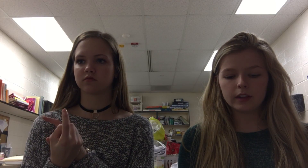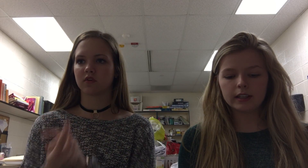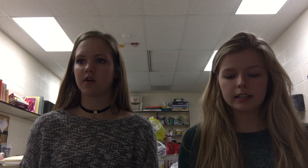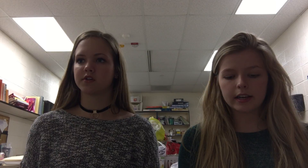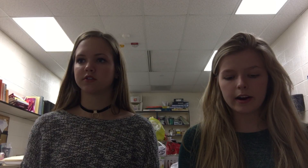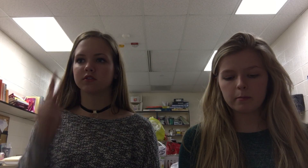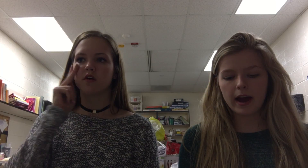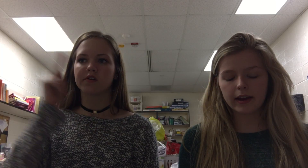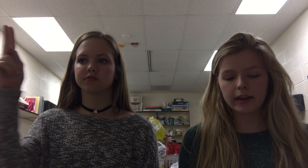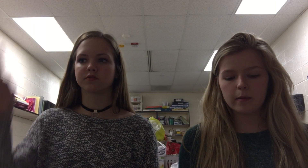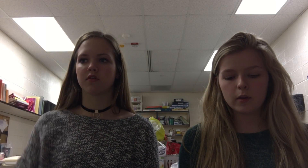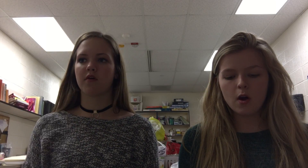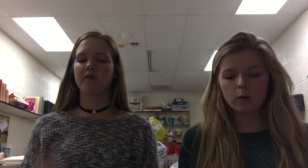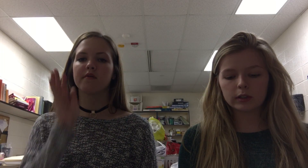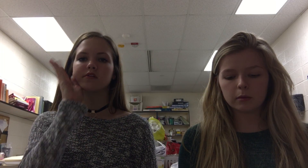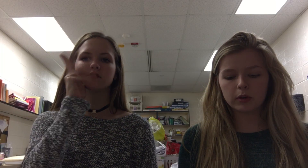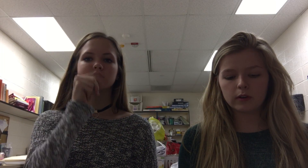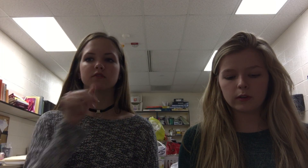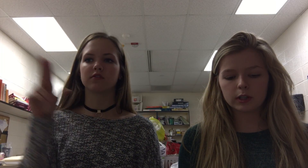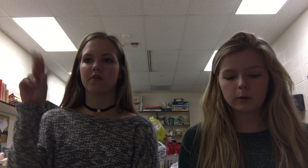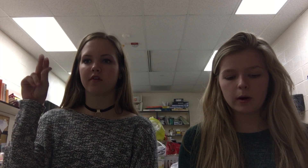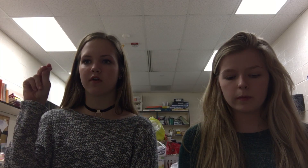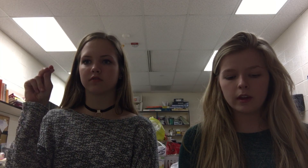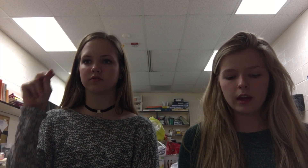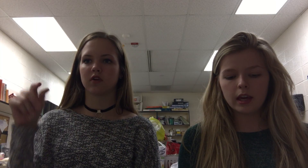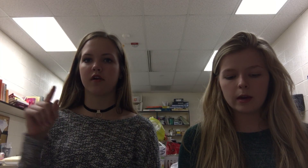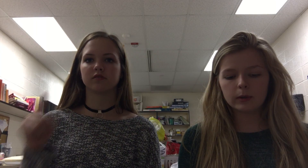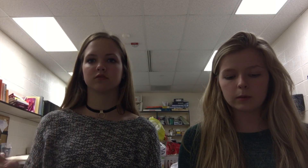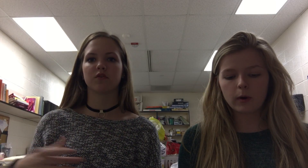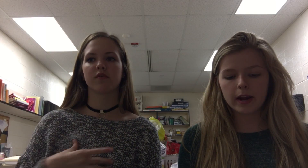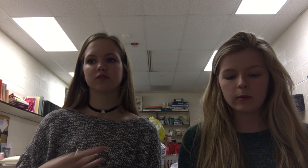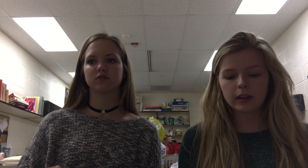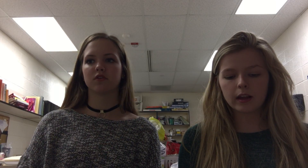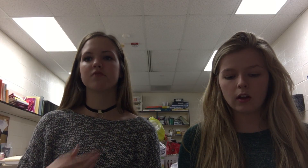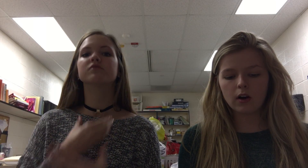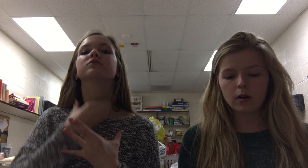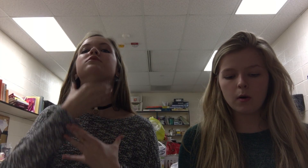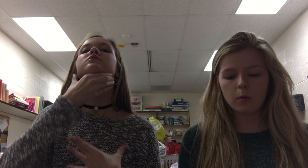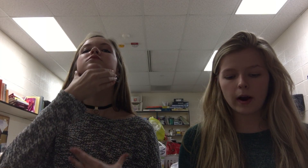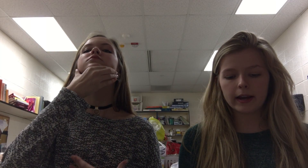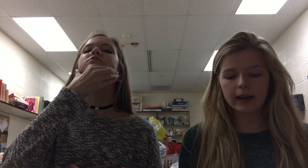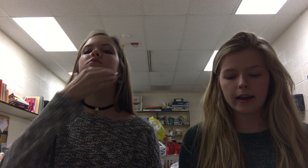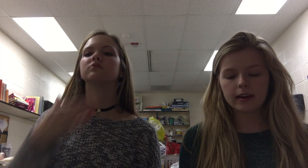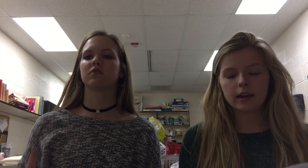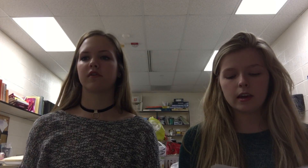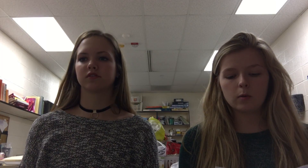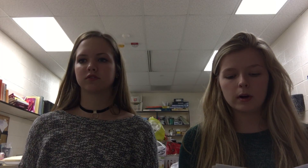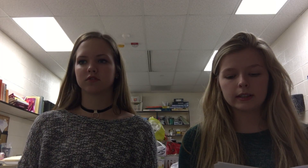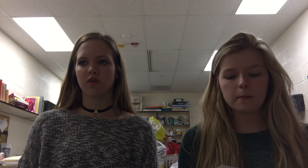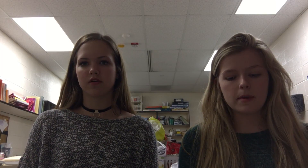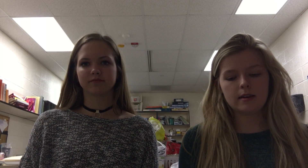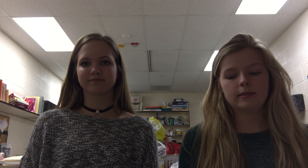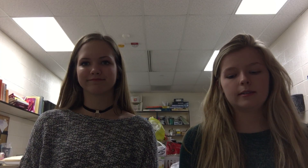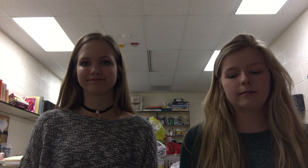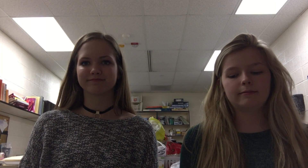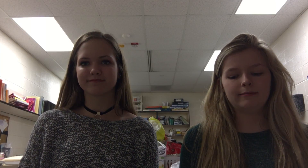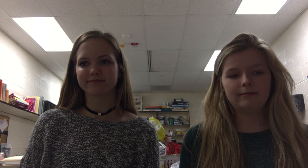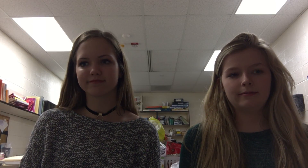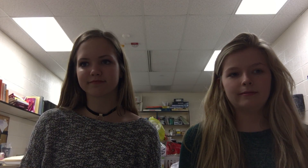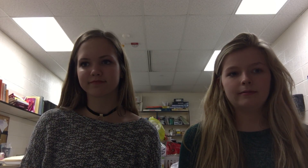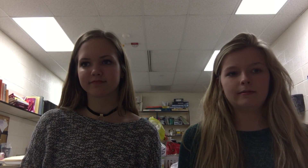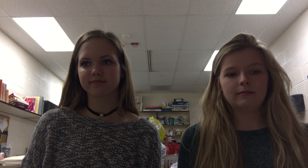changed. Staring back at him was a beautiful swan. He was white with a long white neck. He was amazed.